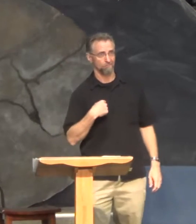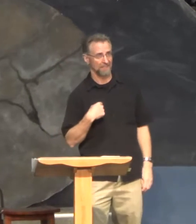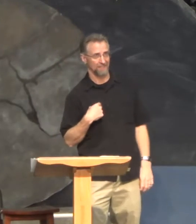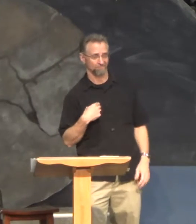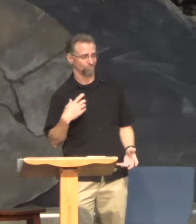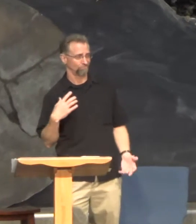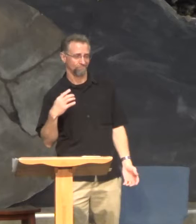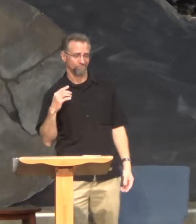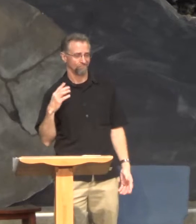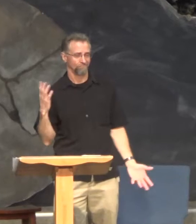Paul saying,